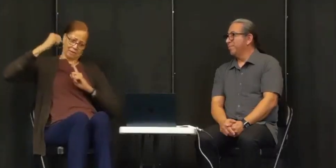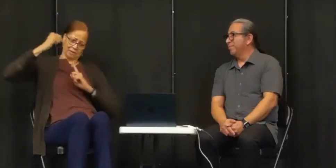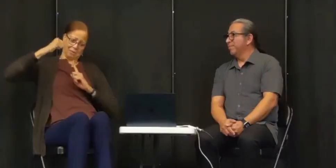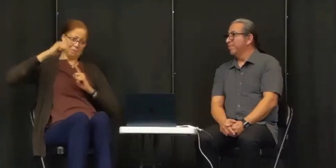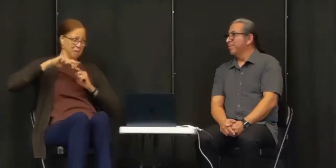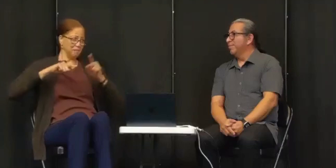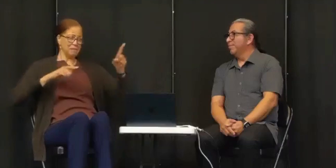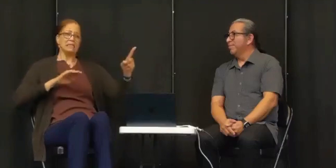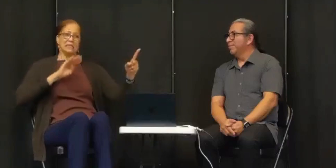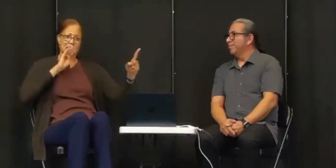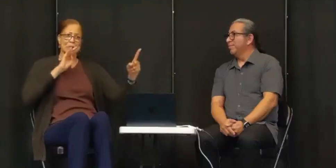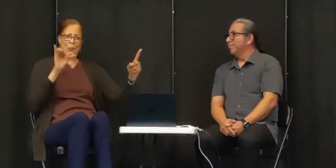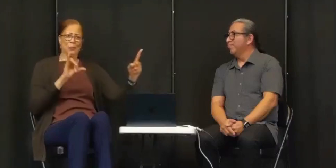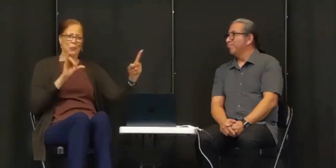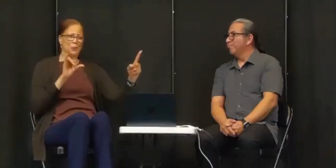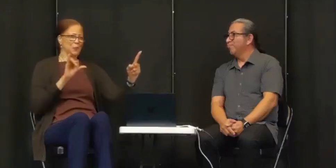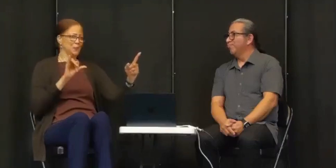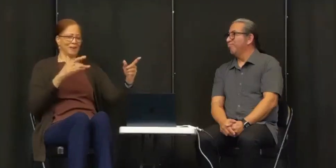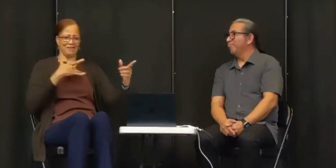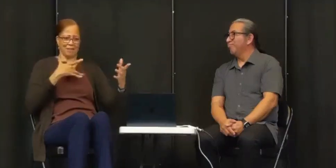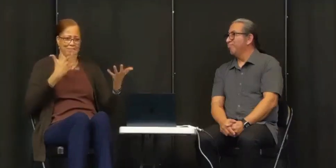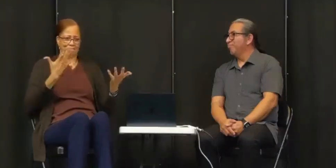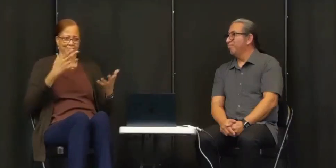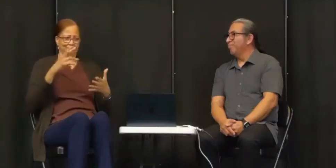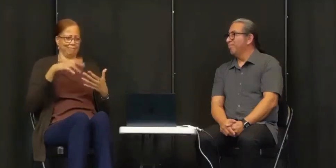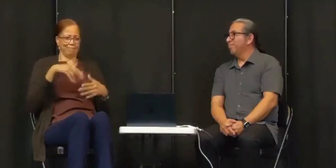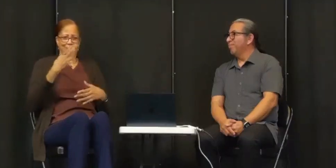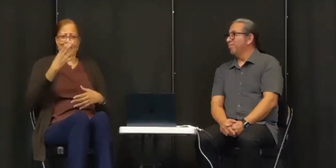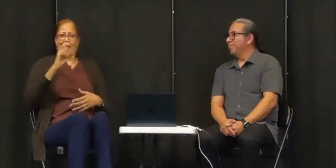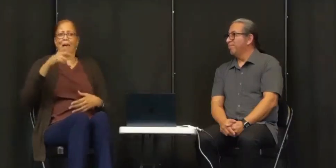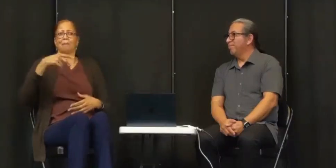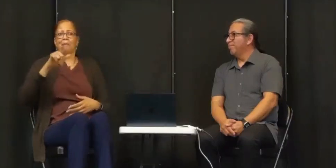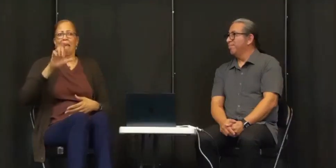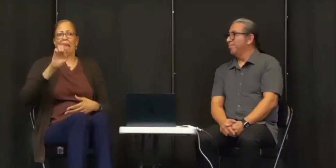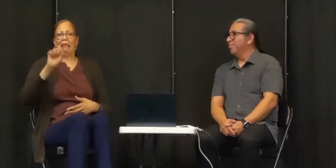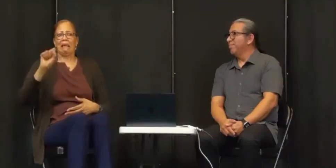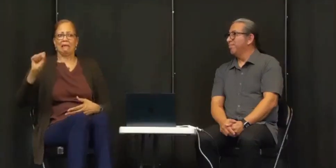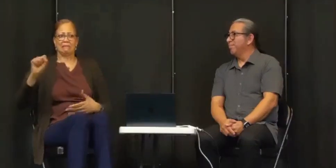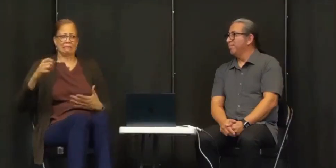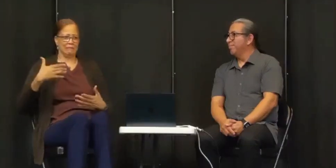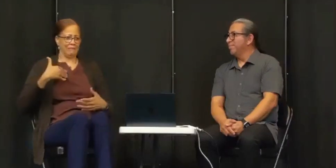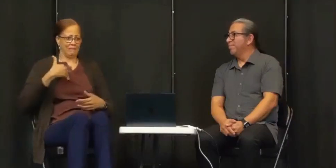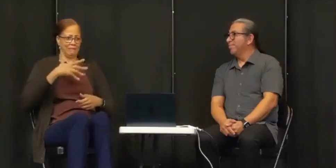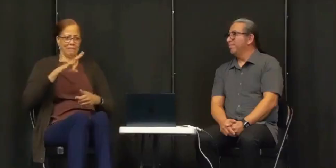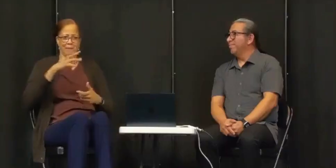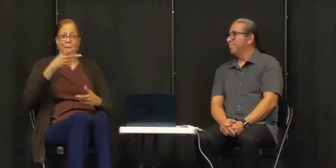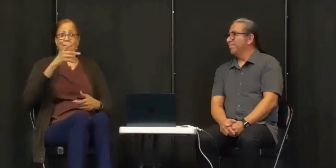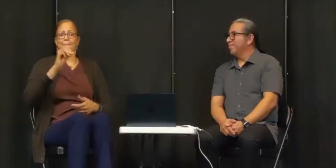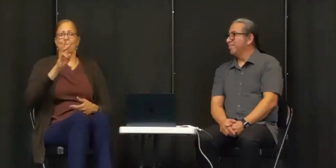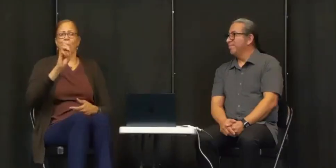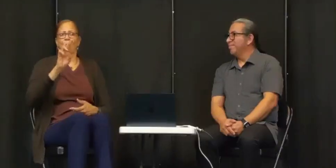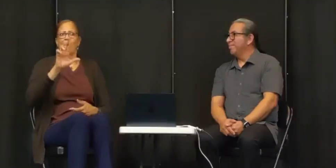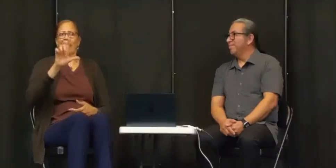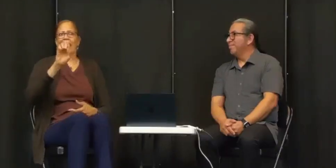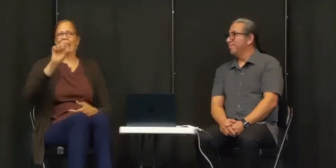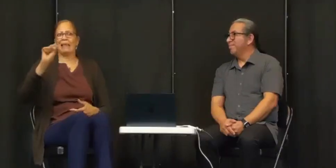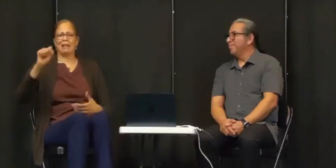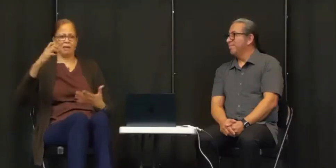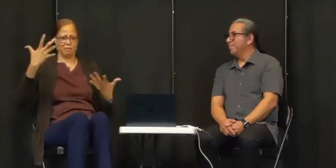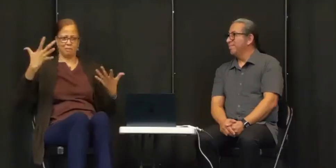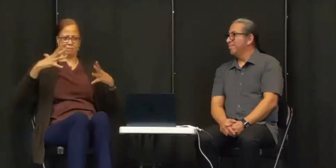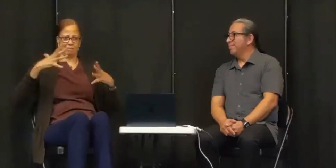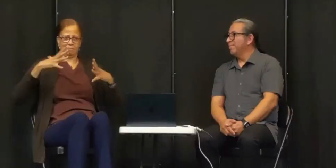about the deaf or hearing experience. It's difficult for the hearing person in the situation as well. They may have